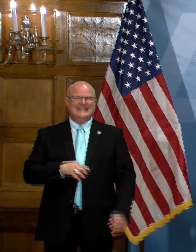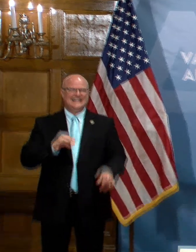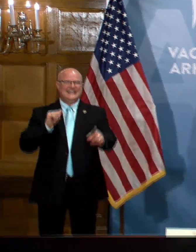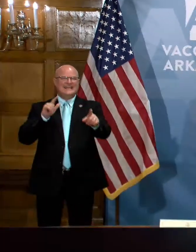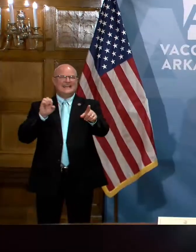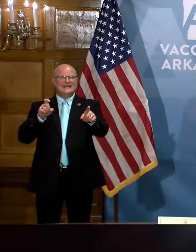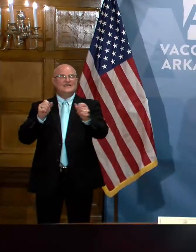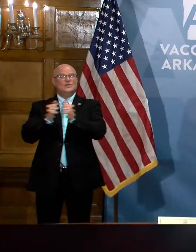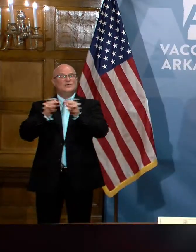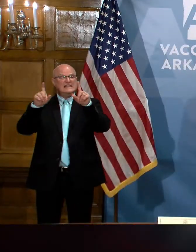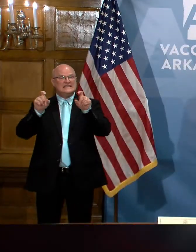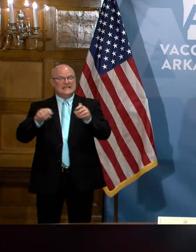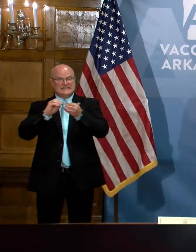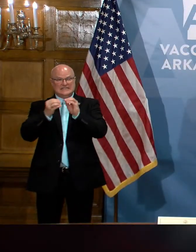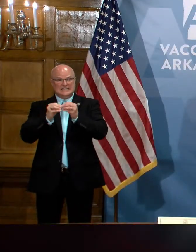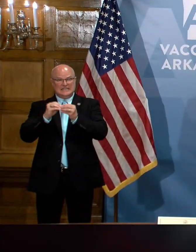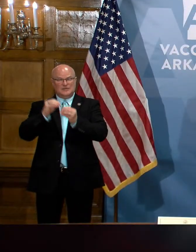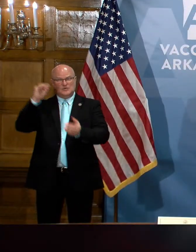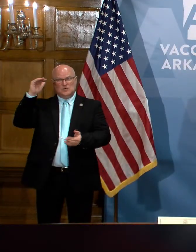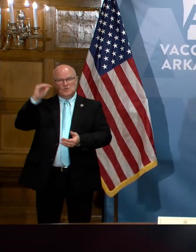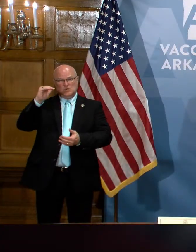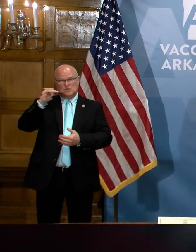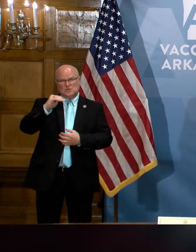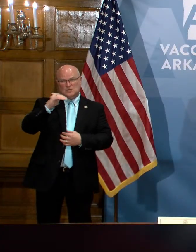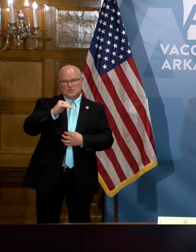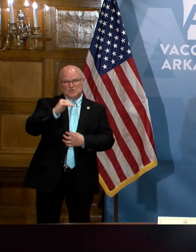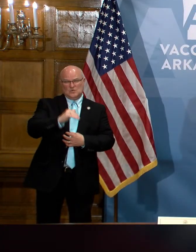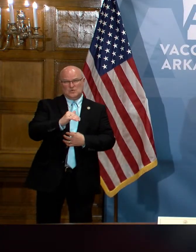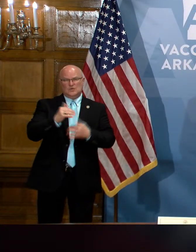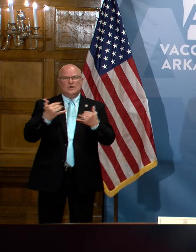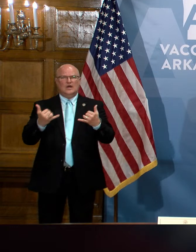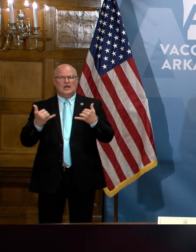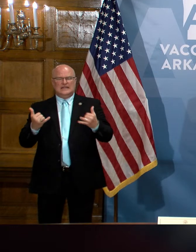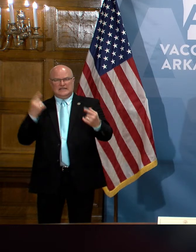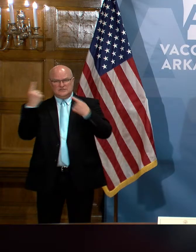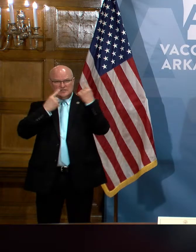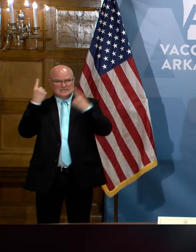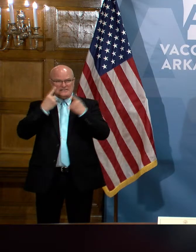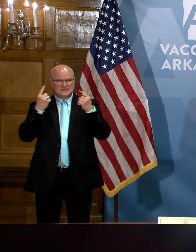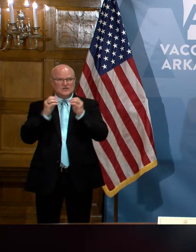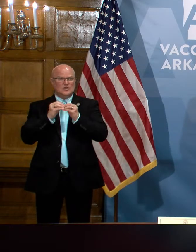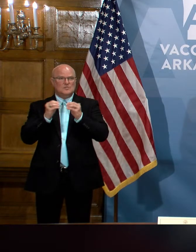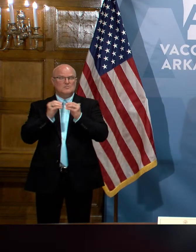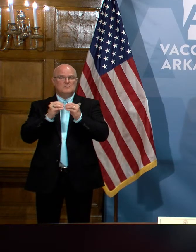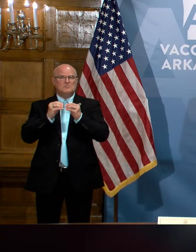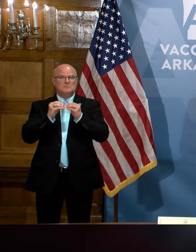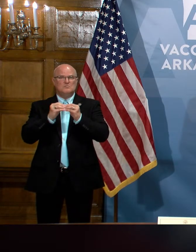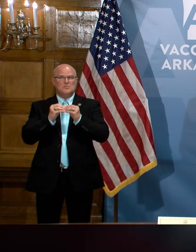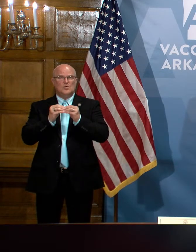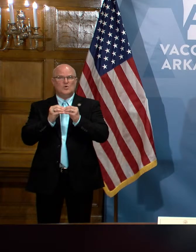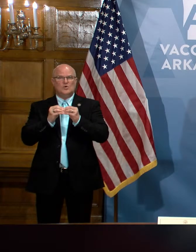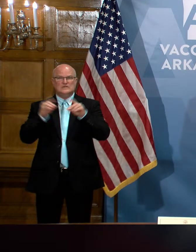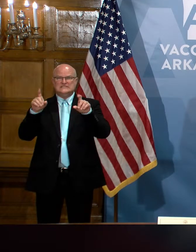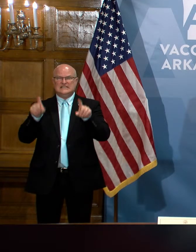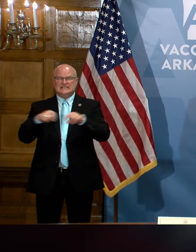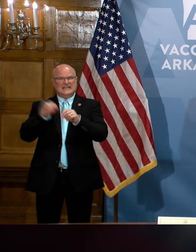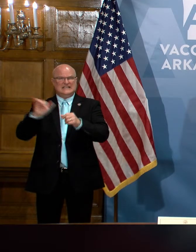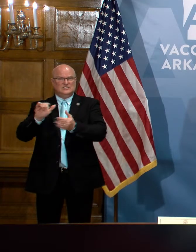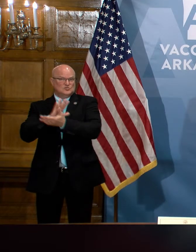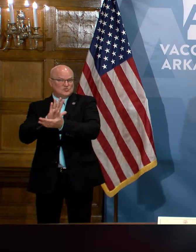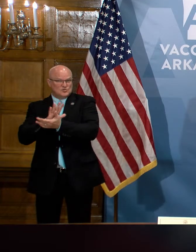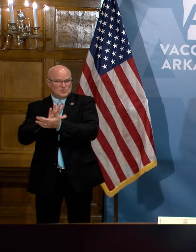With testing numbers on the lower end, are you considering doing more surveillance testing, say in